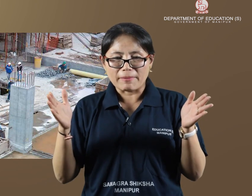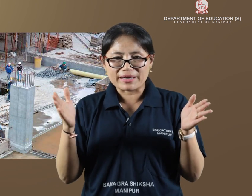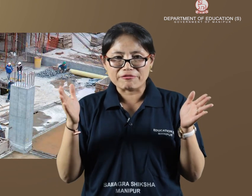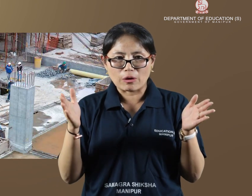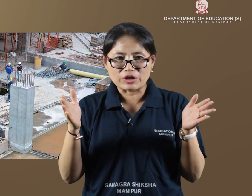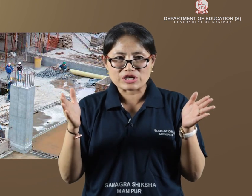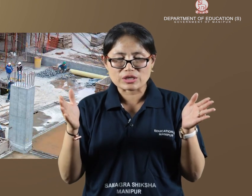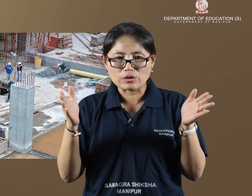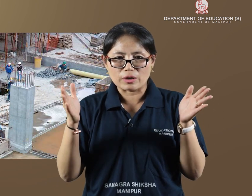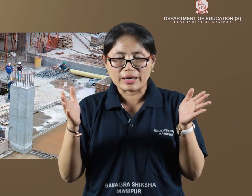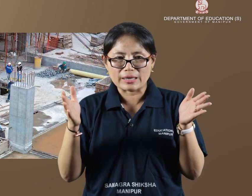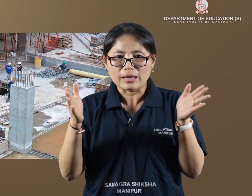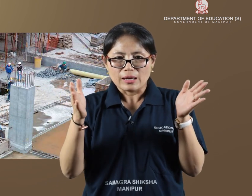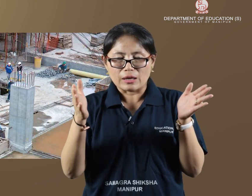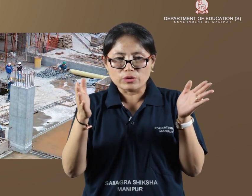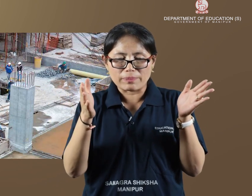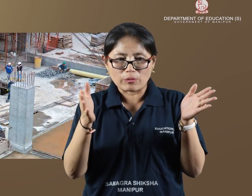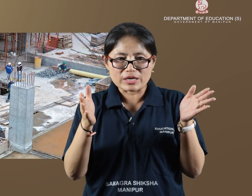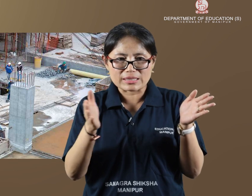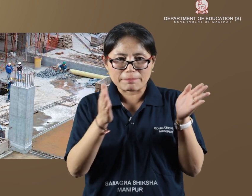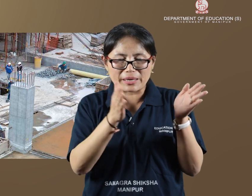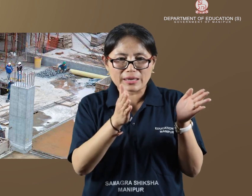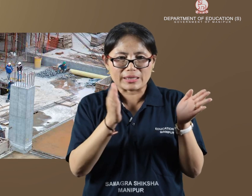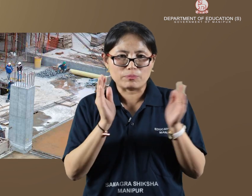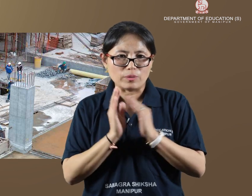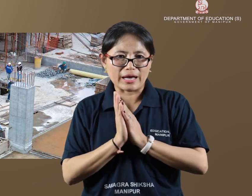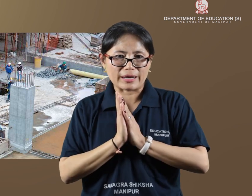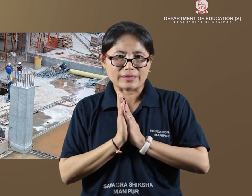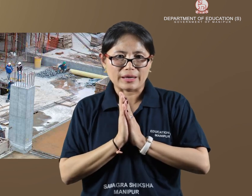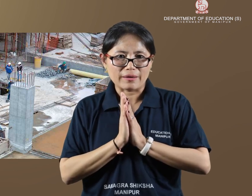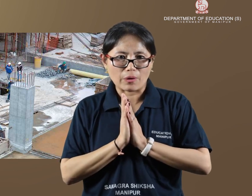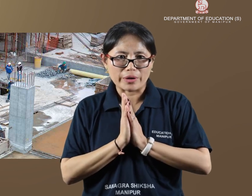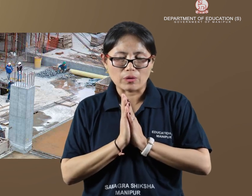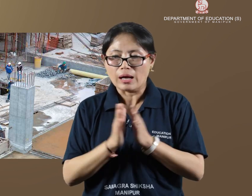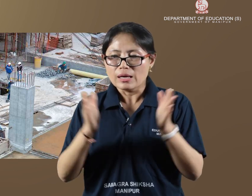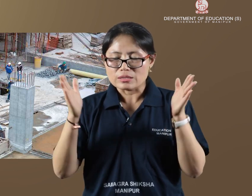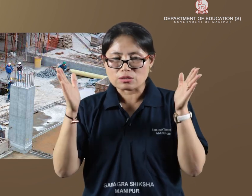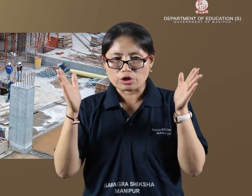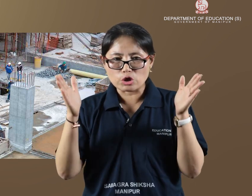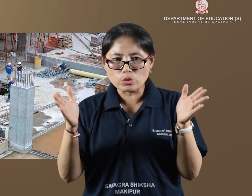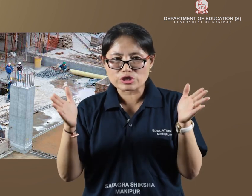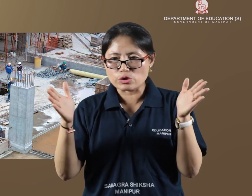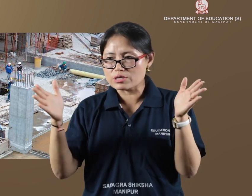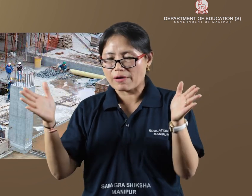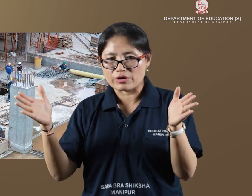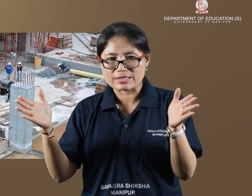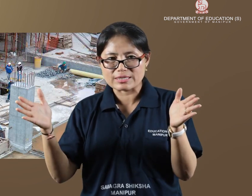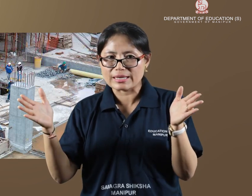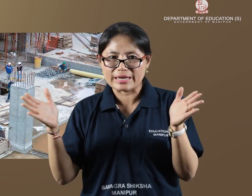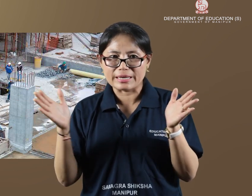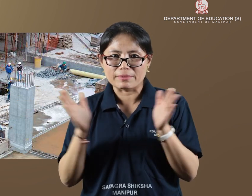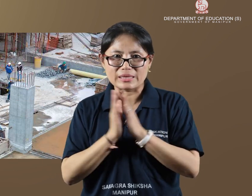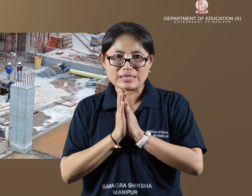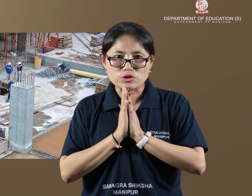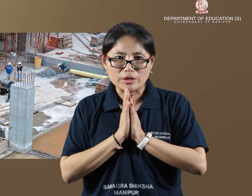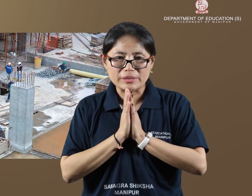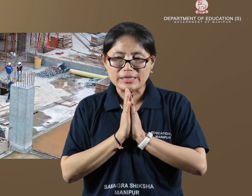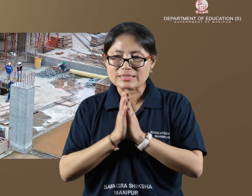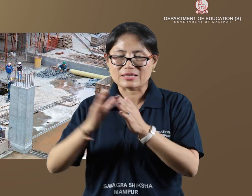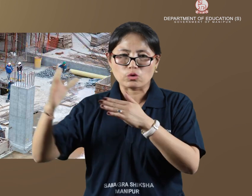gi foundation or my gi adu gi foundation da pi aga di pu ba ya ga dre ne ya re ko so huge huge foundation se lai ne ba multi story buildings then thong